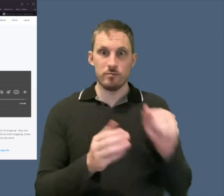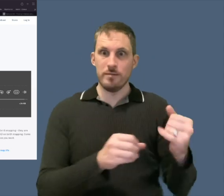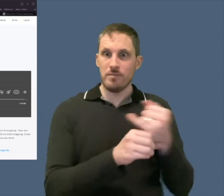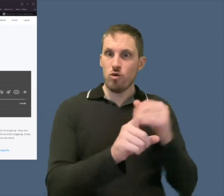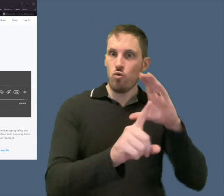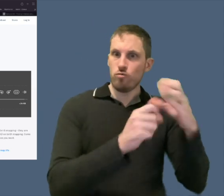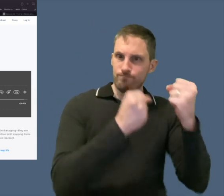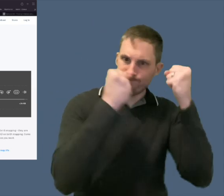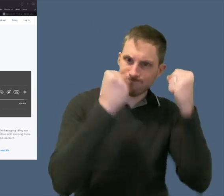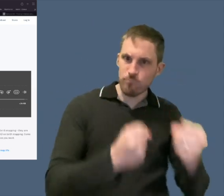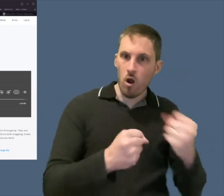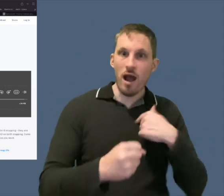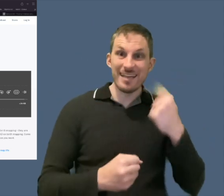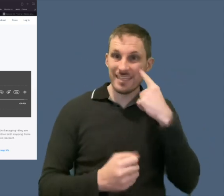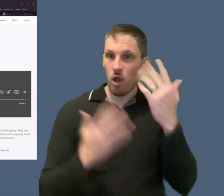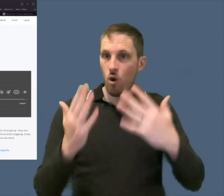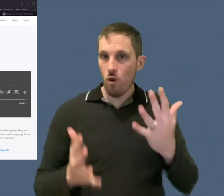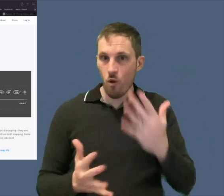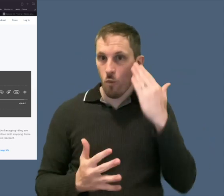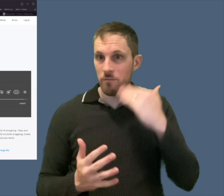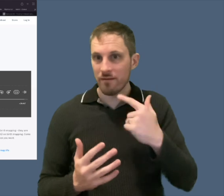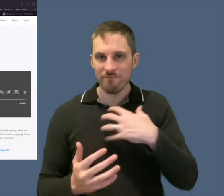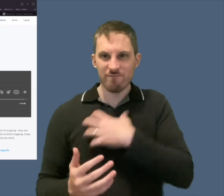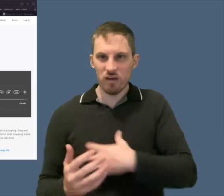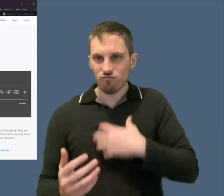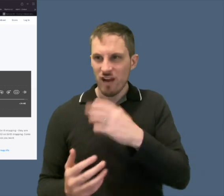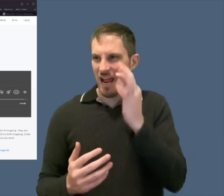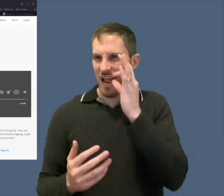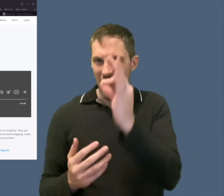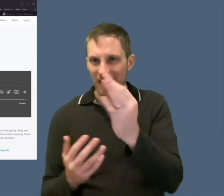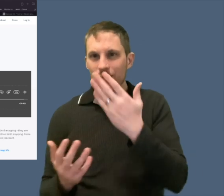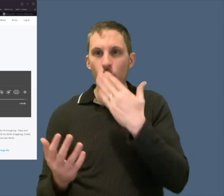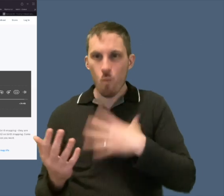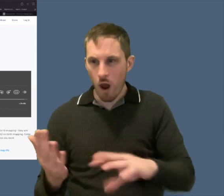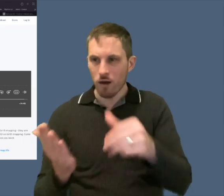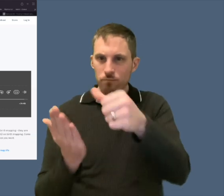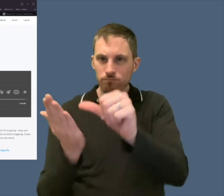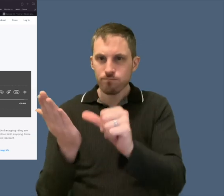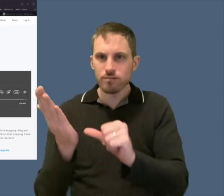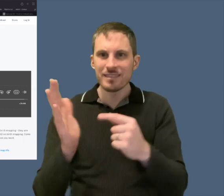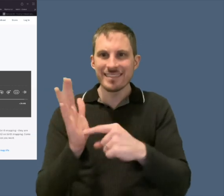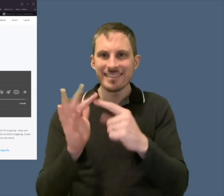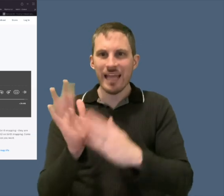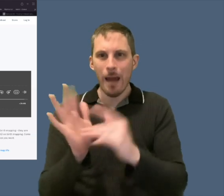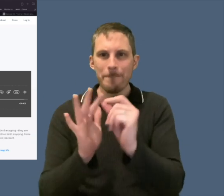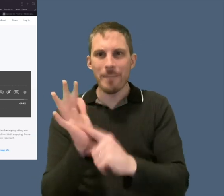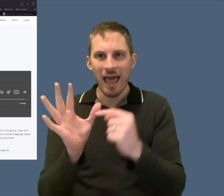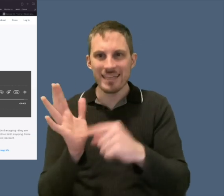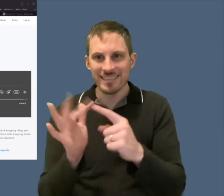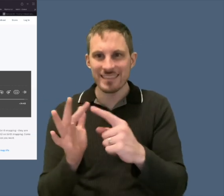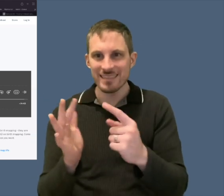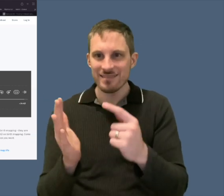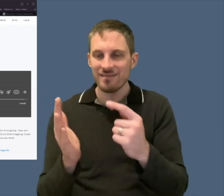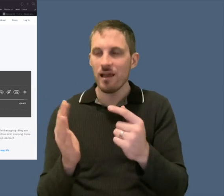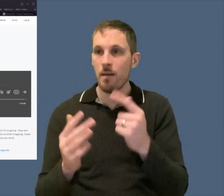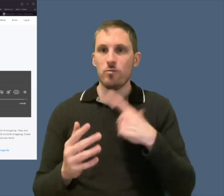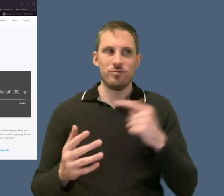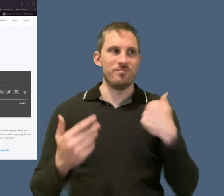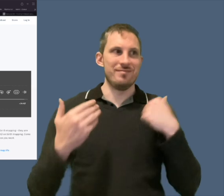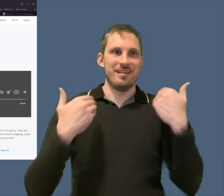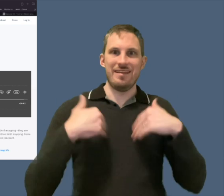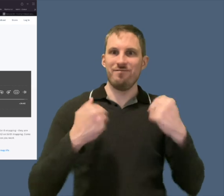get really frustrated and ask you all the time for templates, because we live in a template society, and this